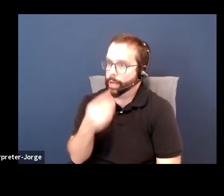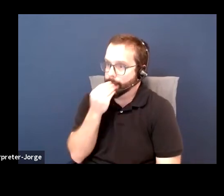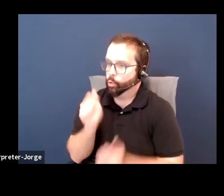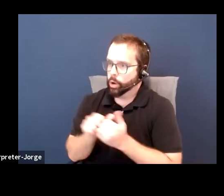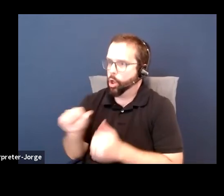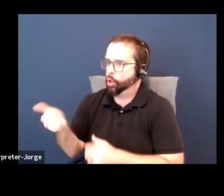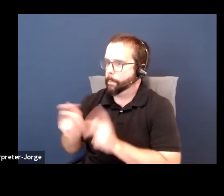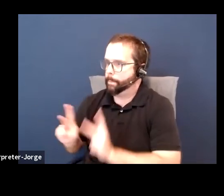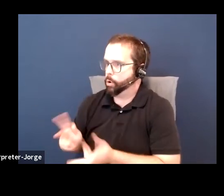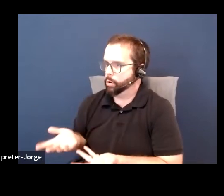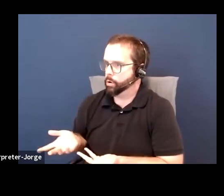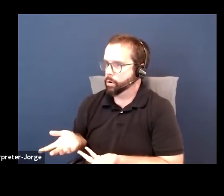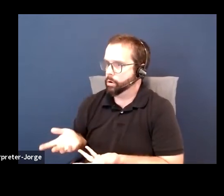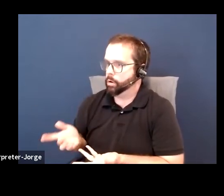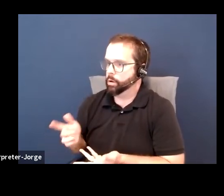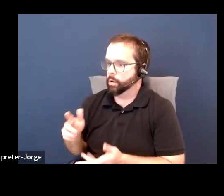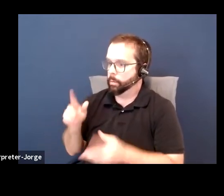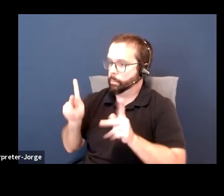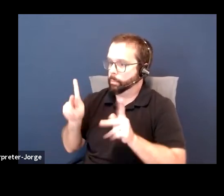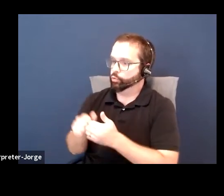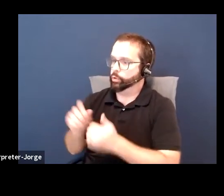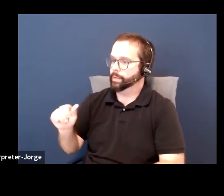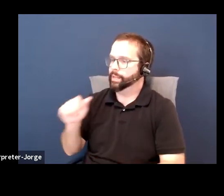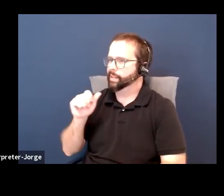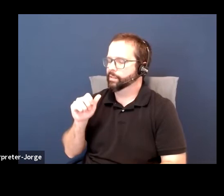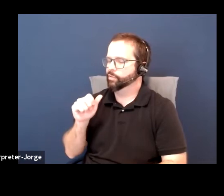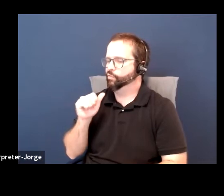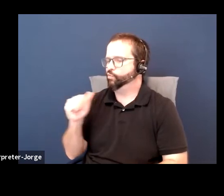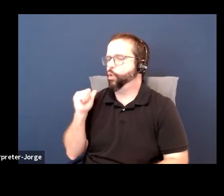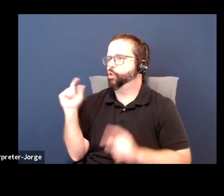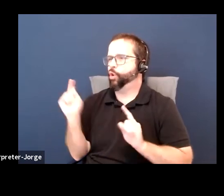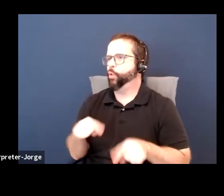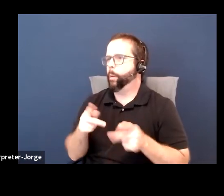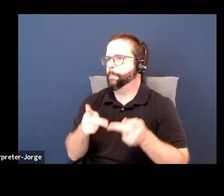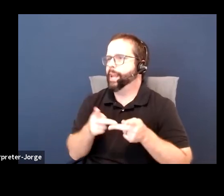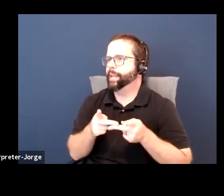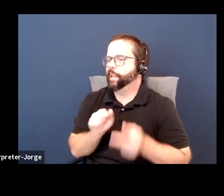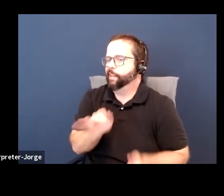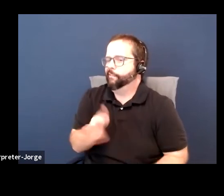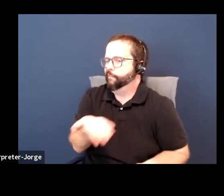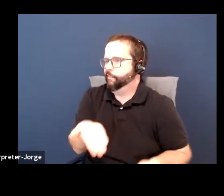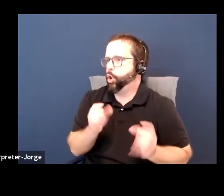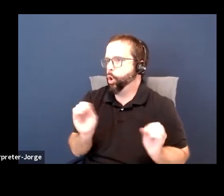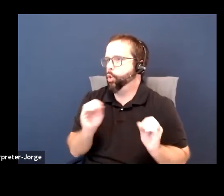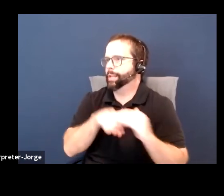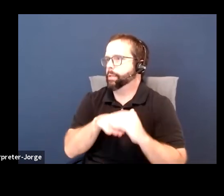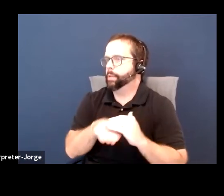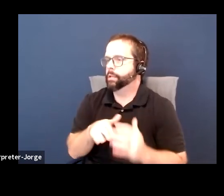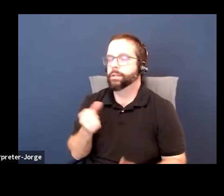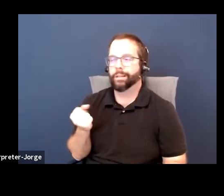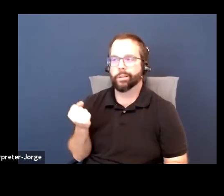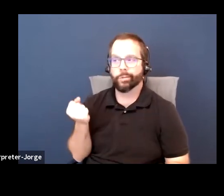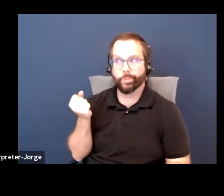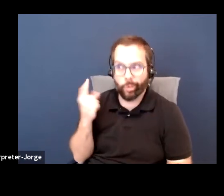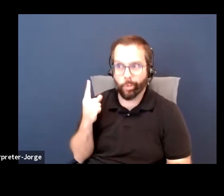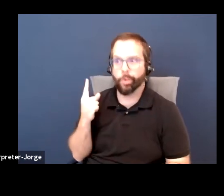they're not going to go someplace that is inaccessible. So it's important to take that into consideration as well. I mean, most